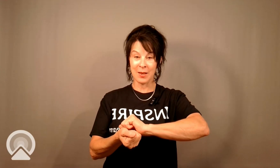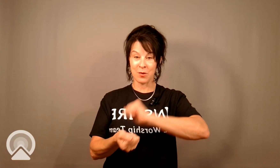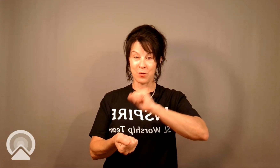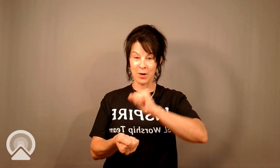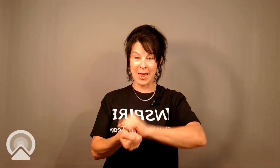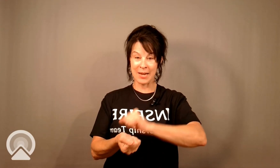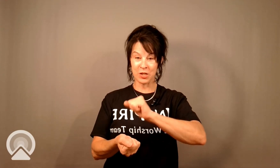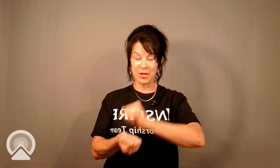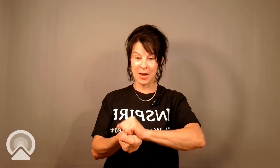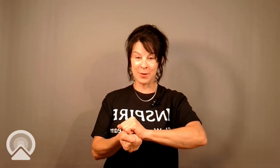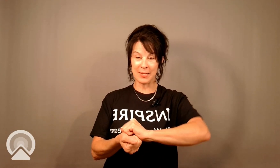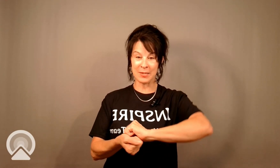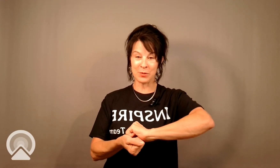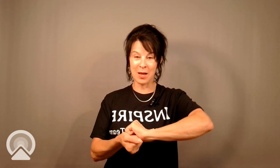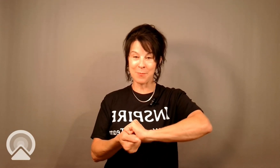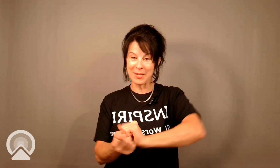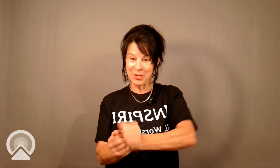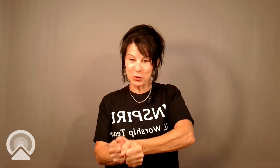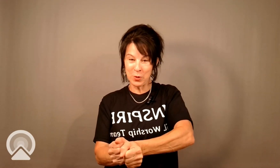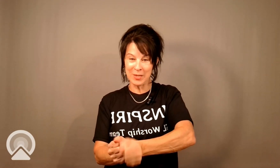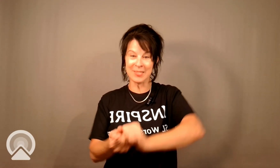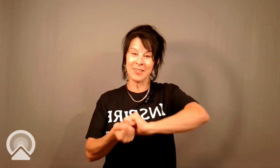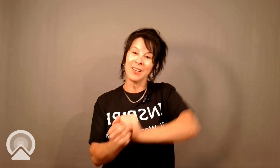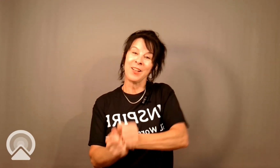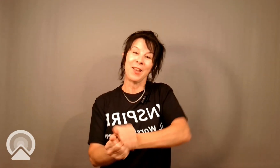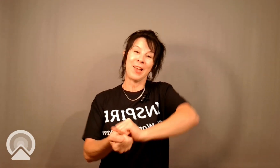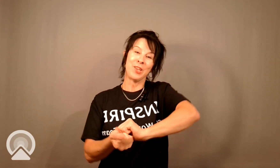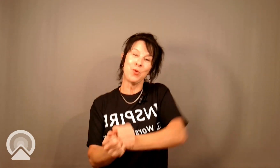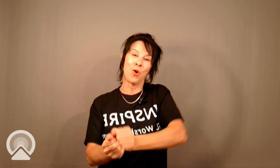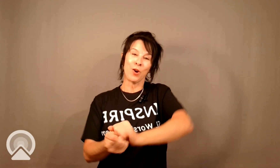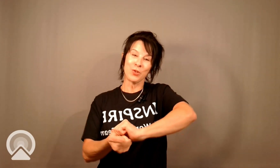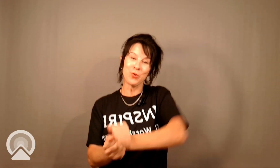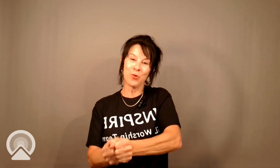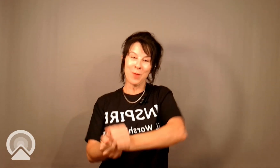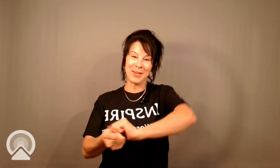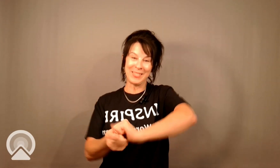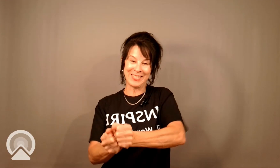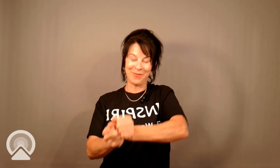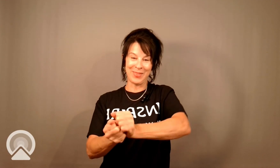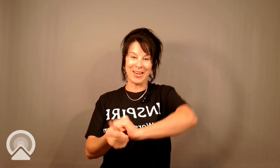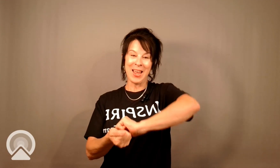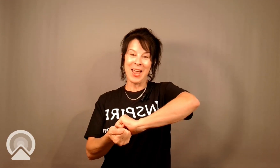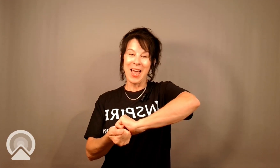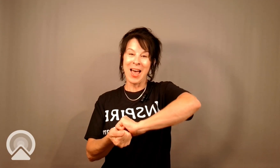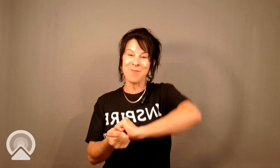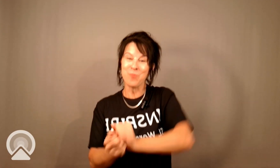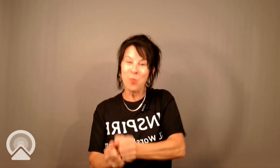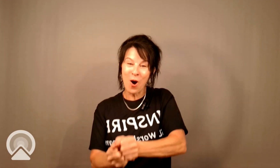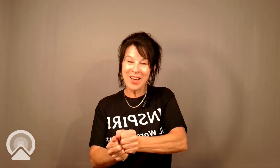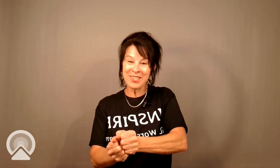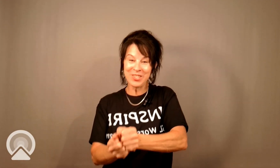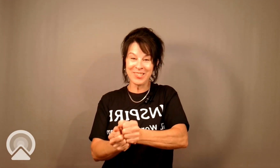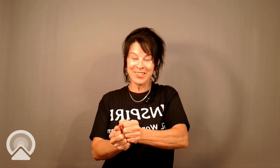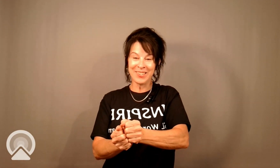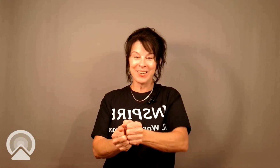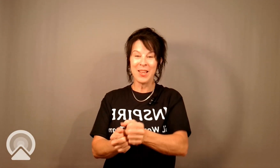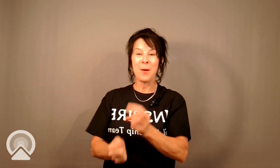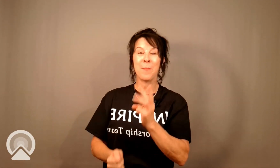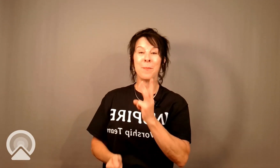your action dominant is on top, and you twist like you are scrubbing something. I'm washed by